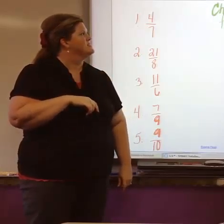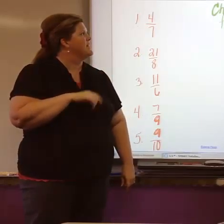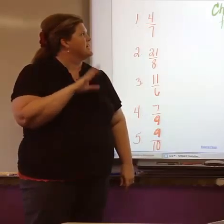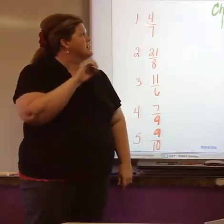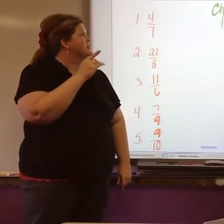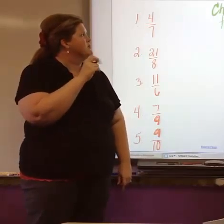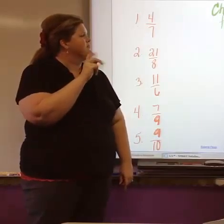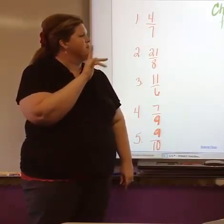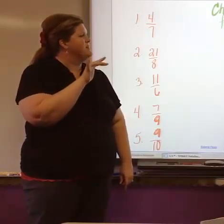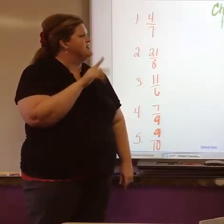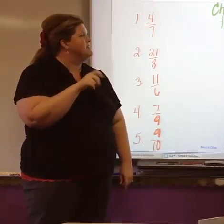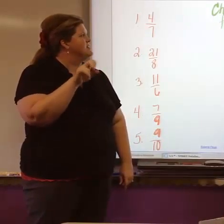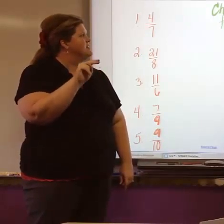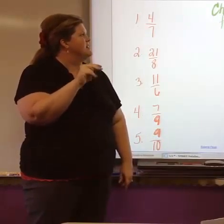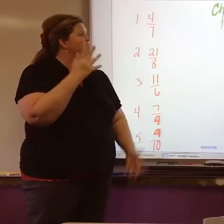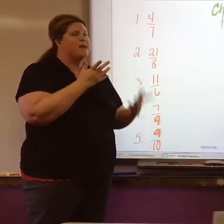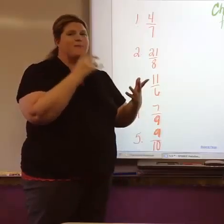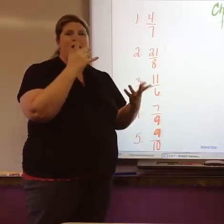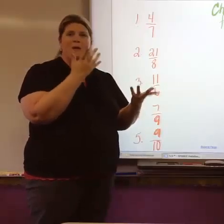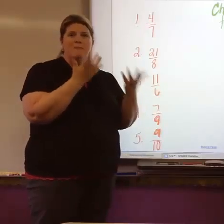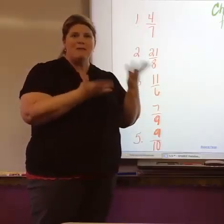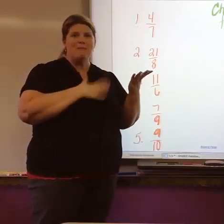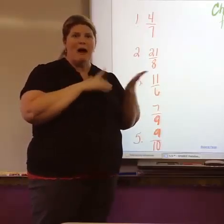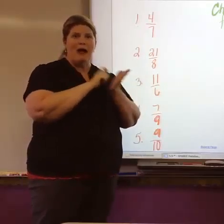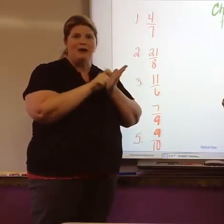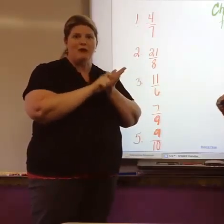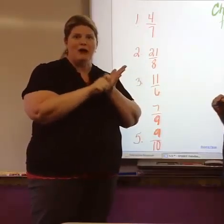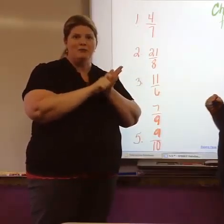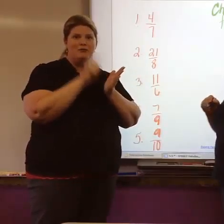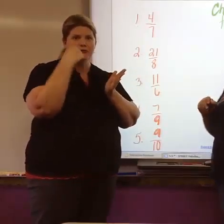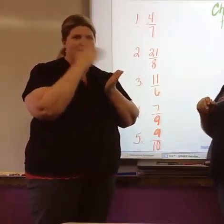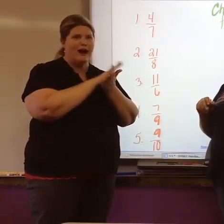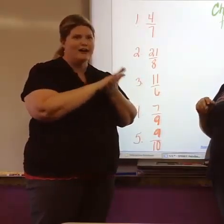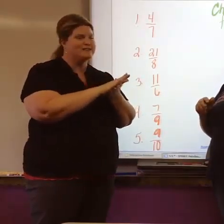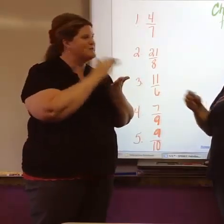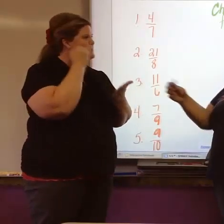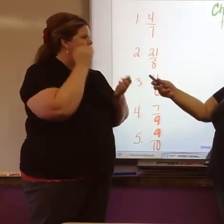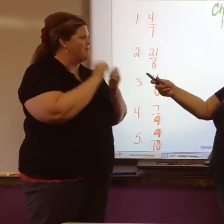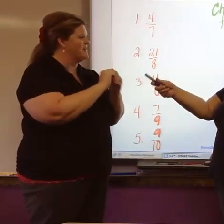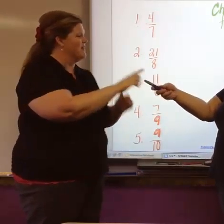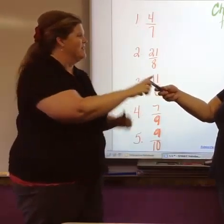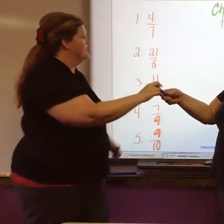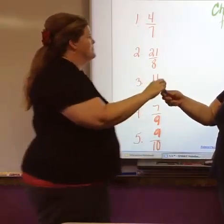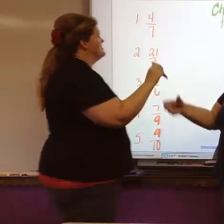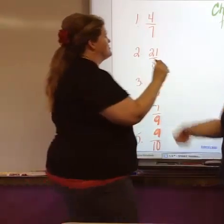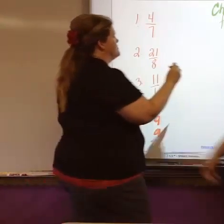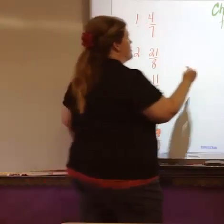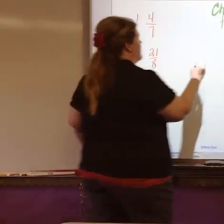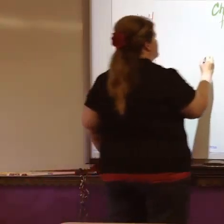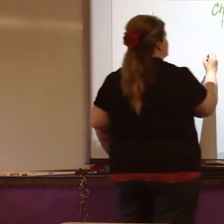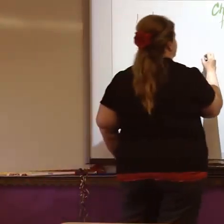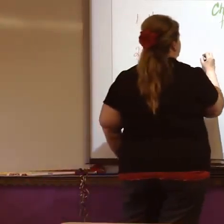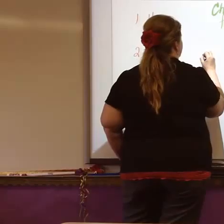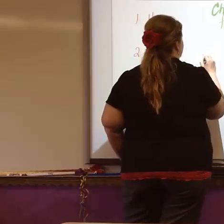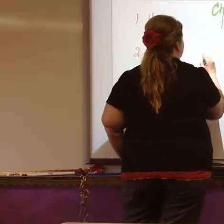decimals. So like a calligraphy pen? It is. It Isn't made- it fun? Maybe my handwriting would look nice. Want to try? We're just gonna